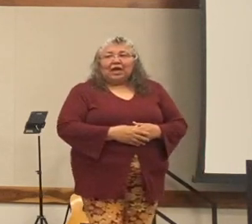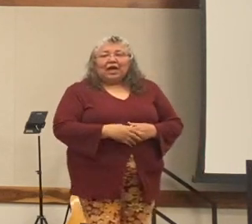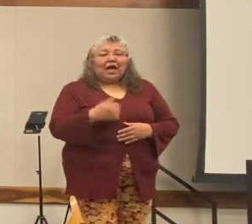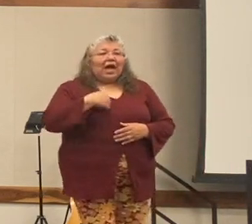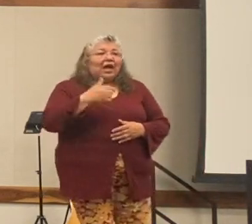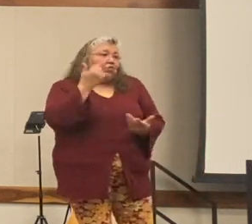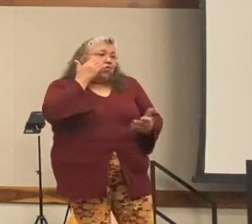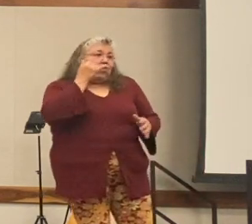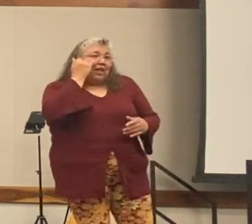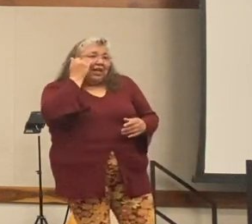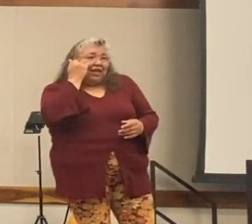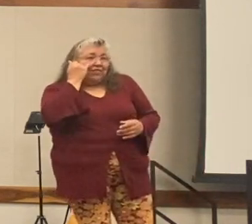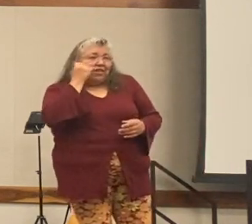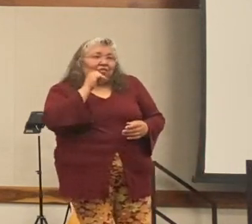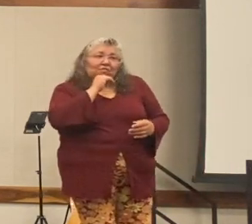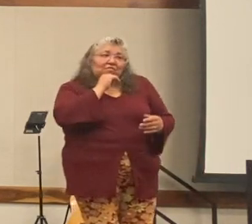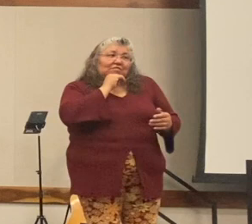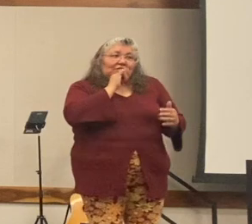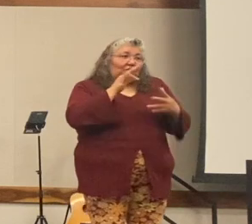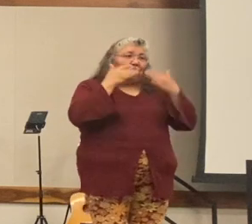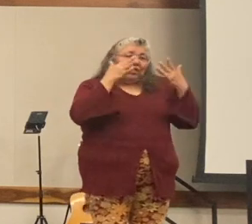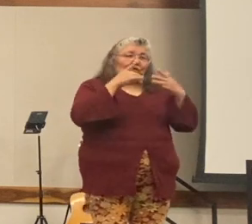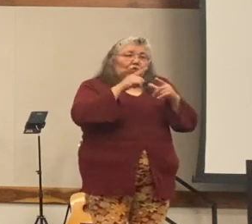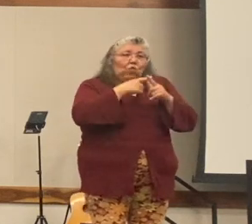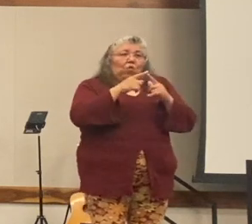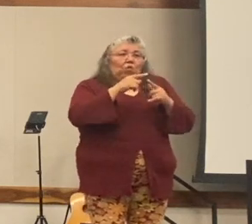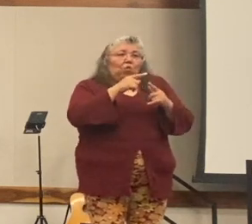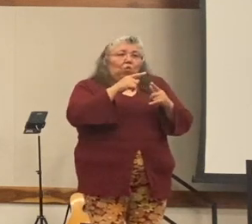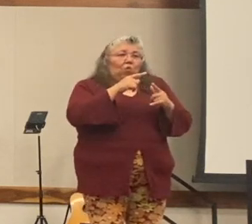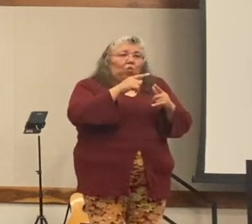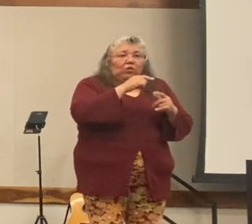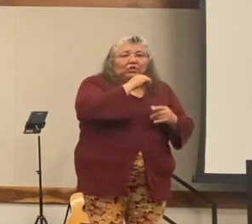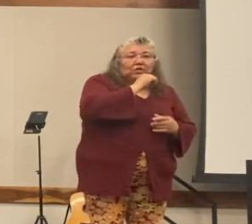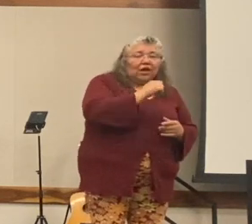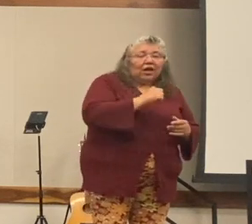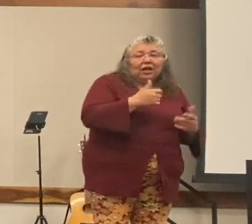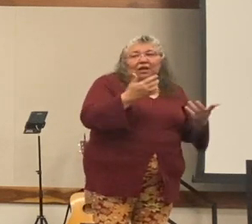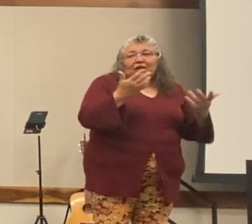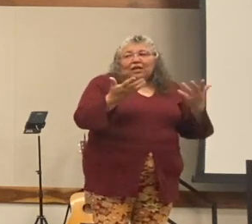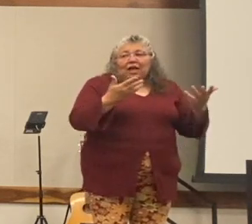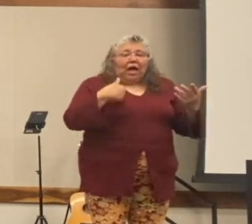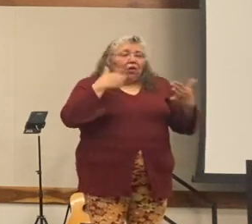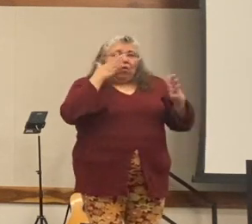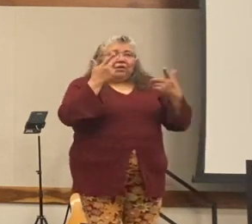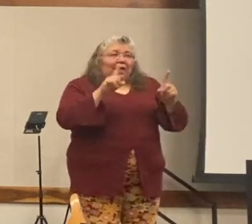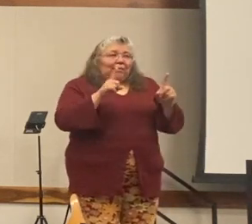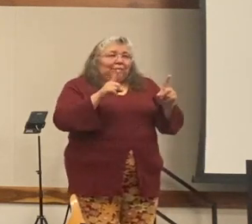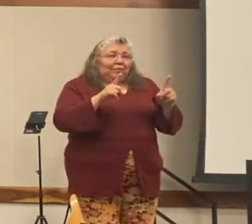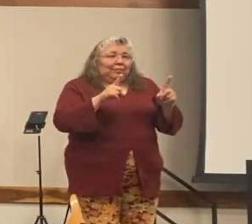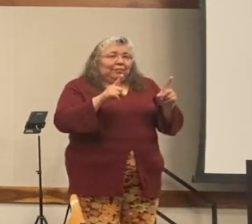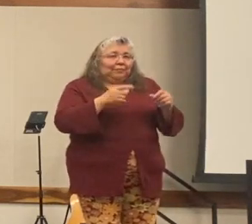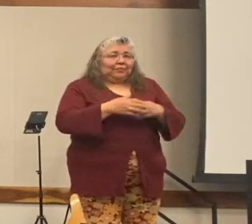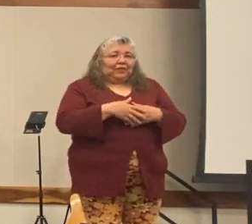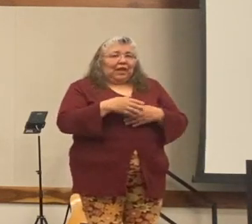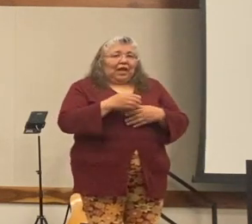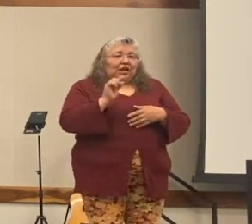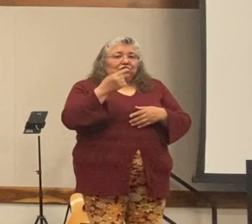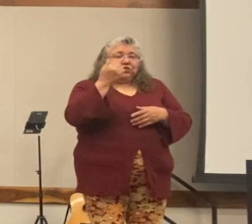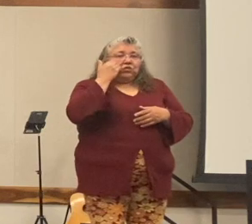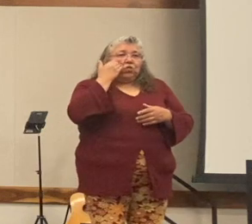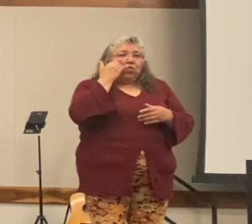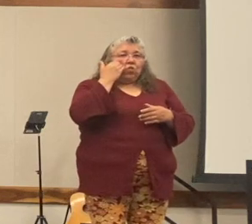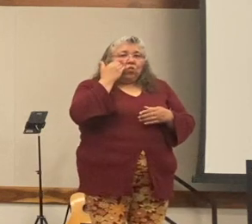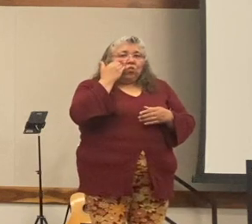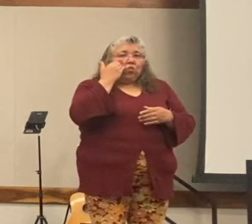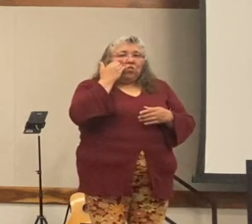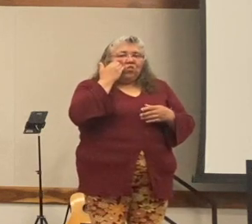not know if they're unfriendly or not because I don't know. I don't know what's going on with them, right? All I know is that they're